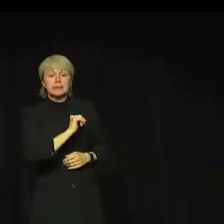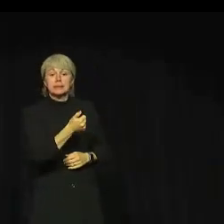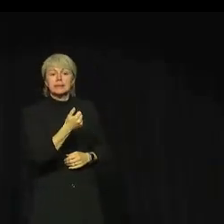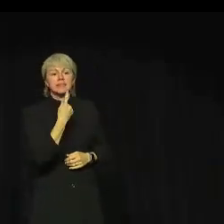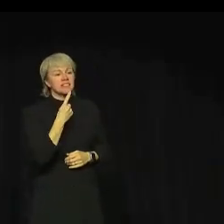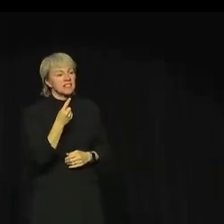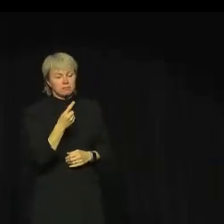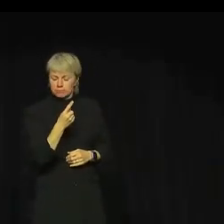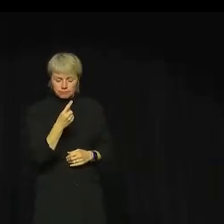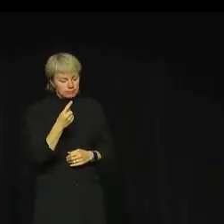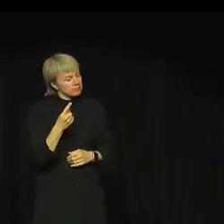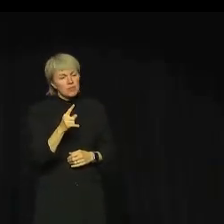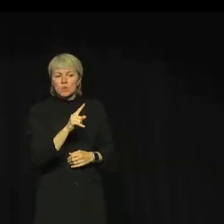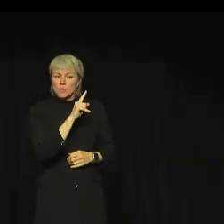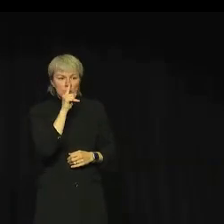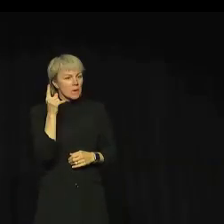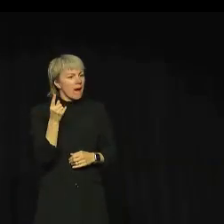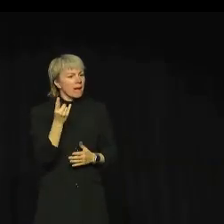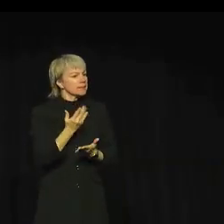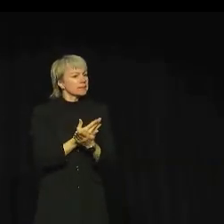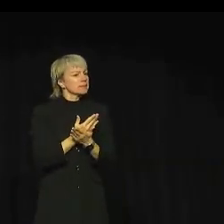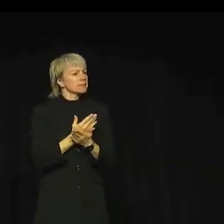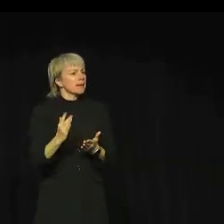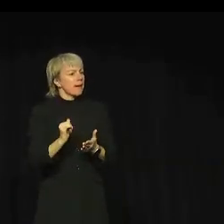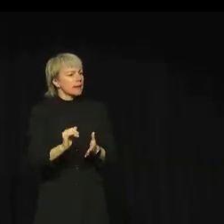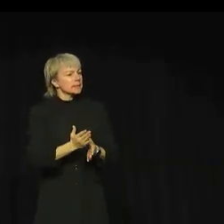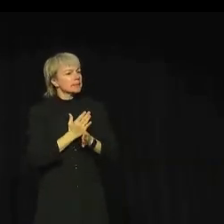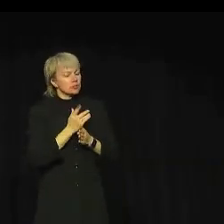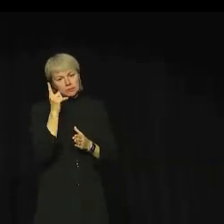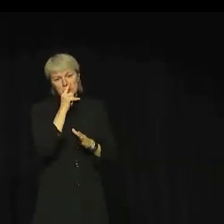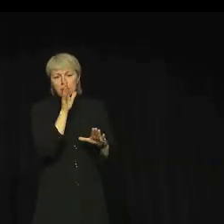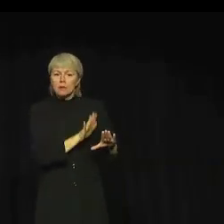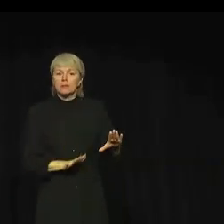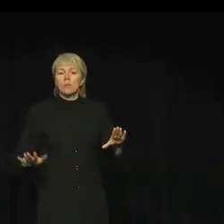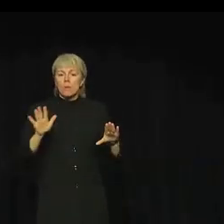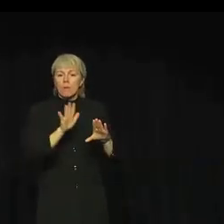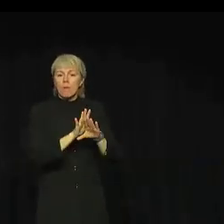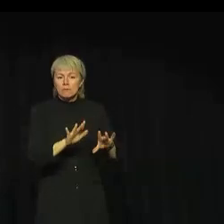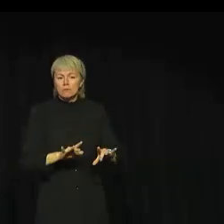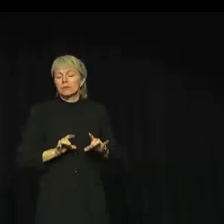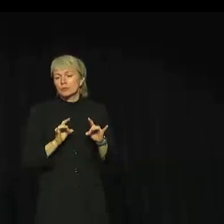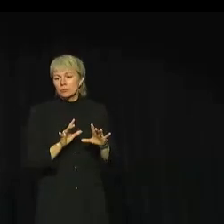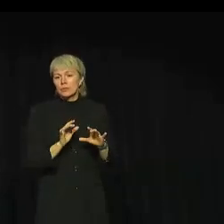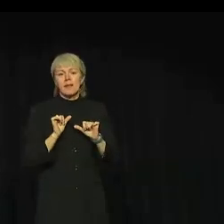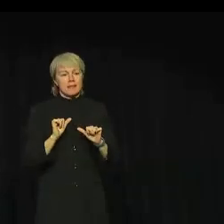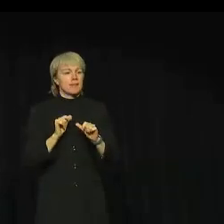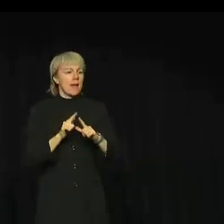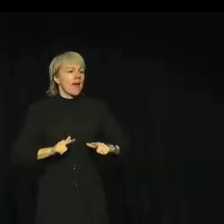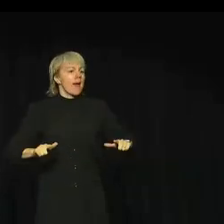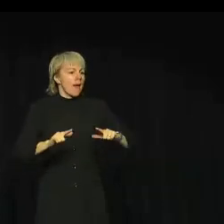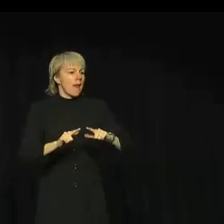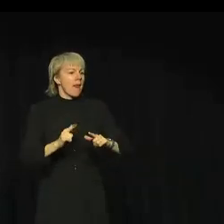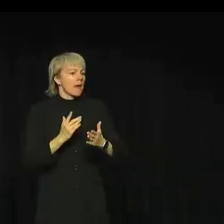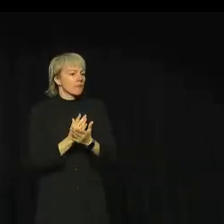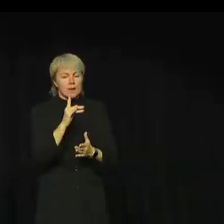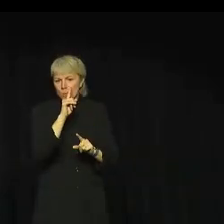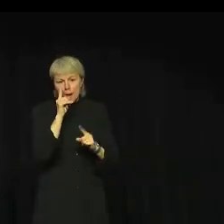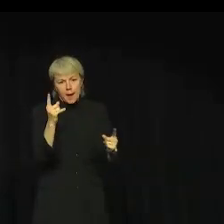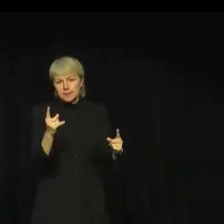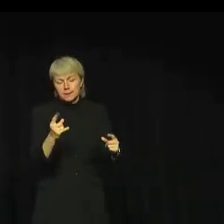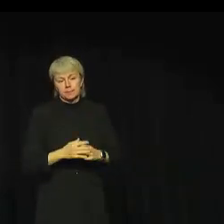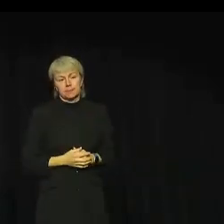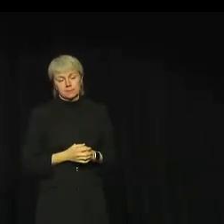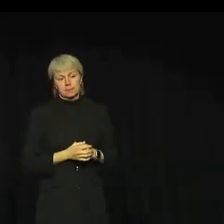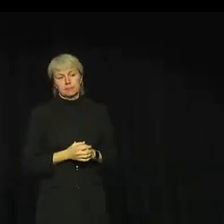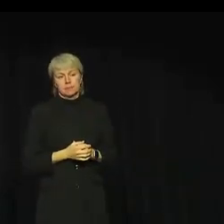to deny the Indigenous people across our country their land rights. We're one